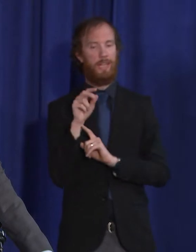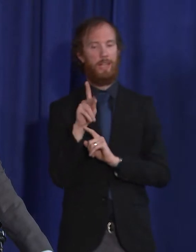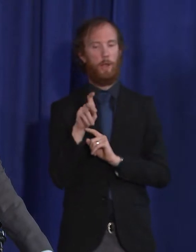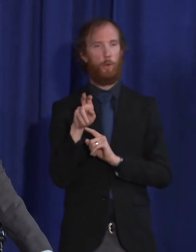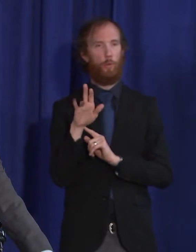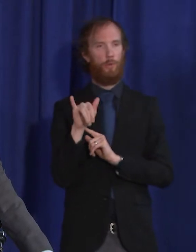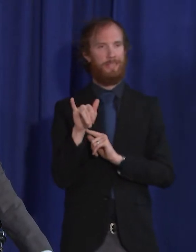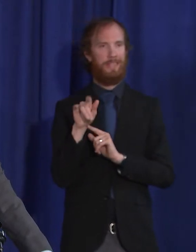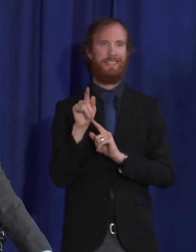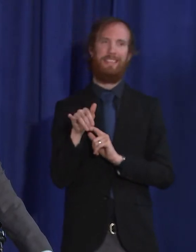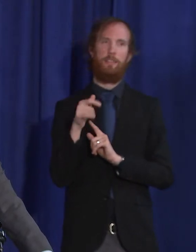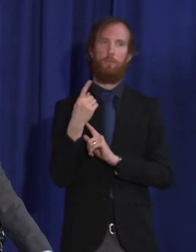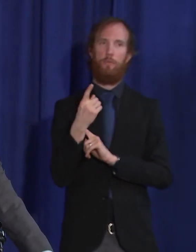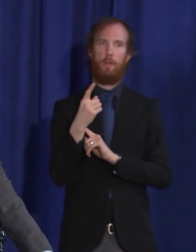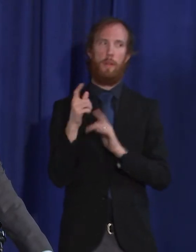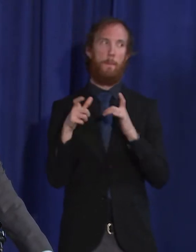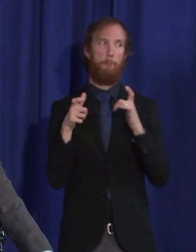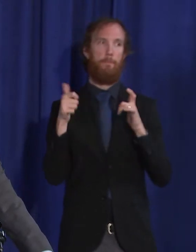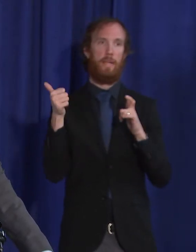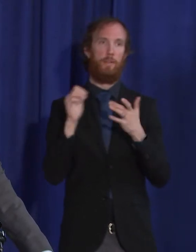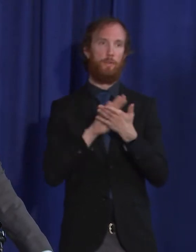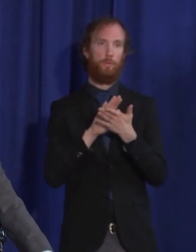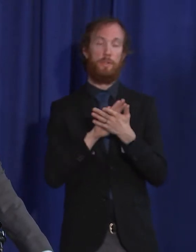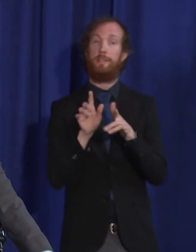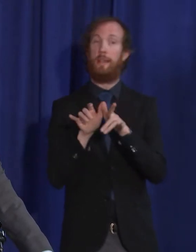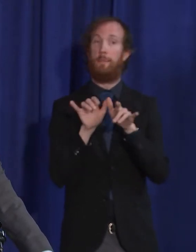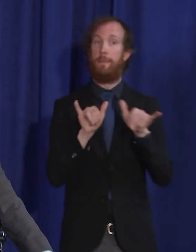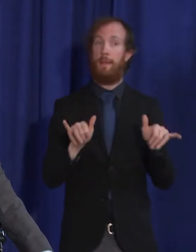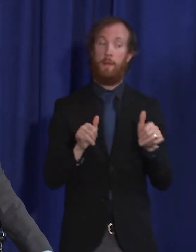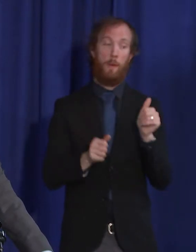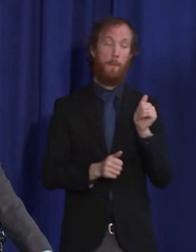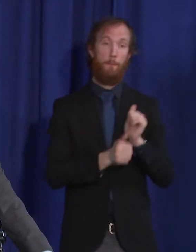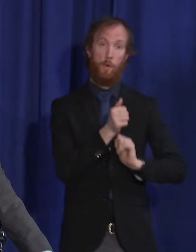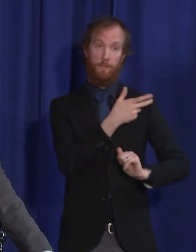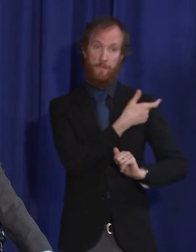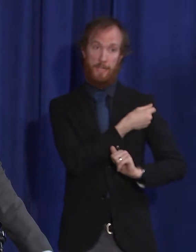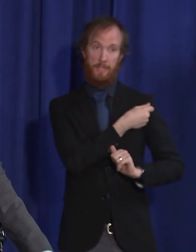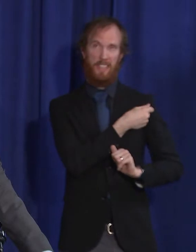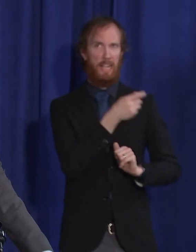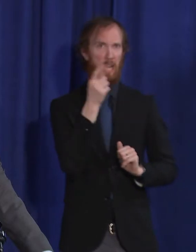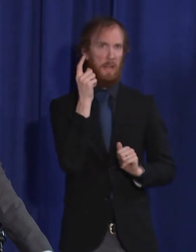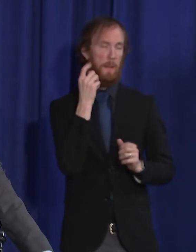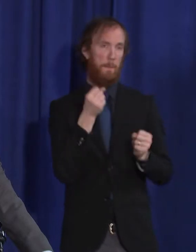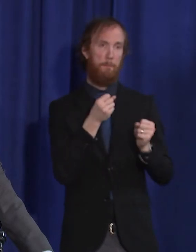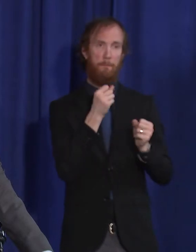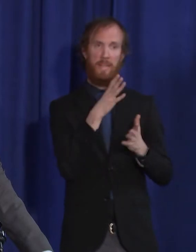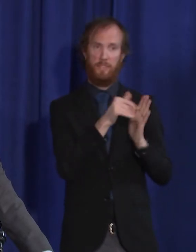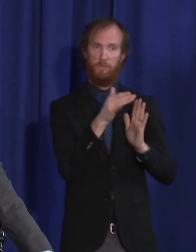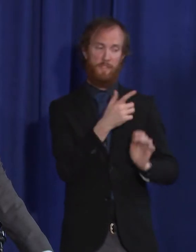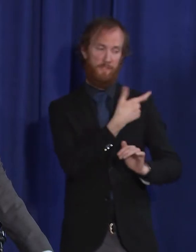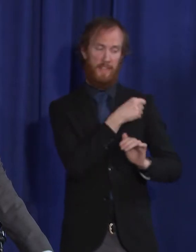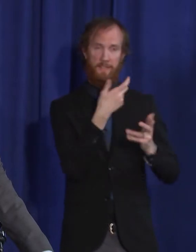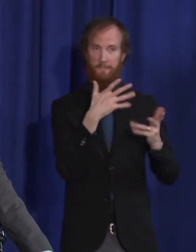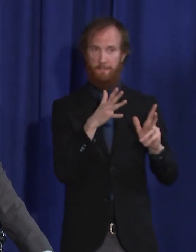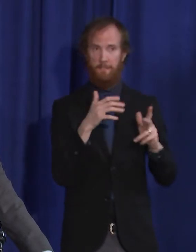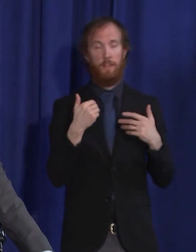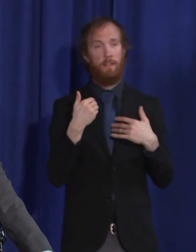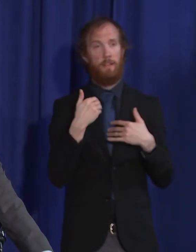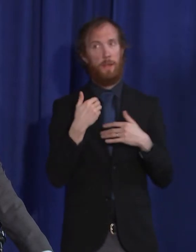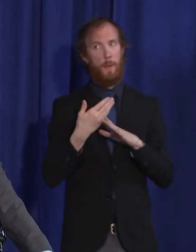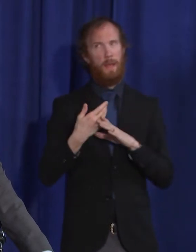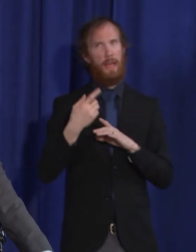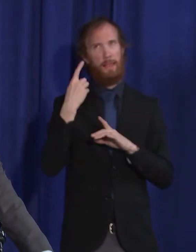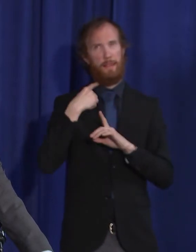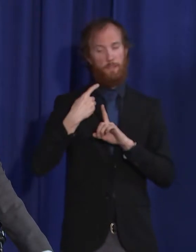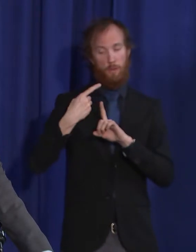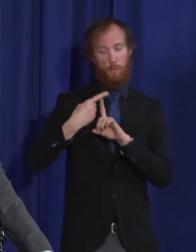schools, but also one of our highest vaccinated schools. So almost 90% of our students are vaccinated there. We did have about 40 cases during the